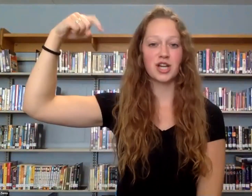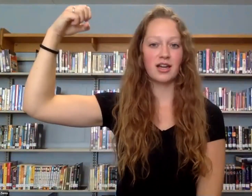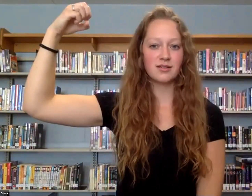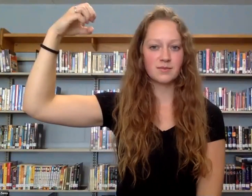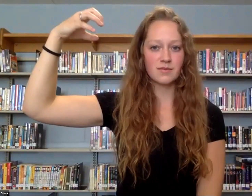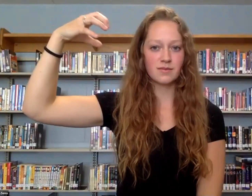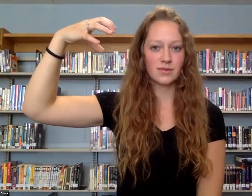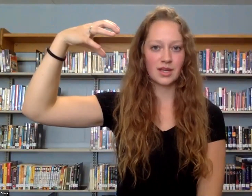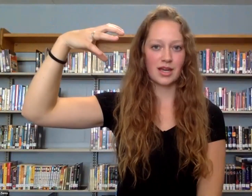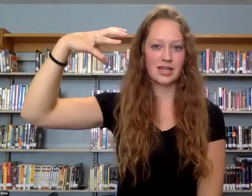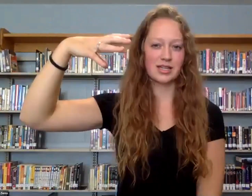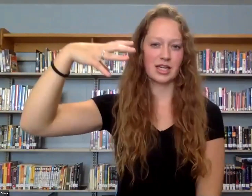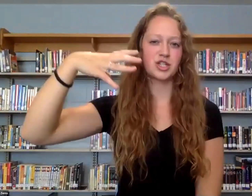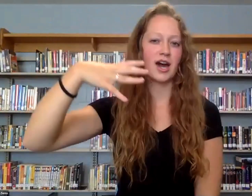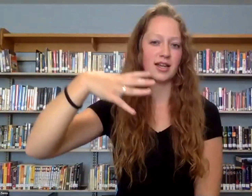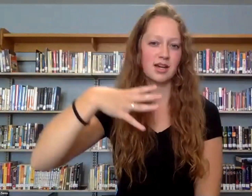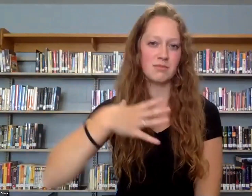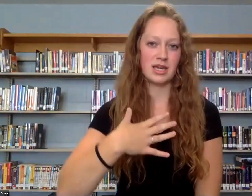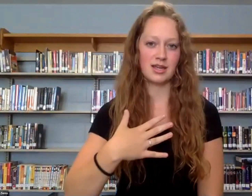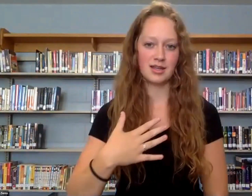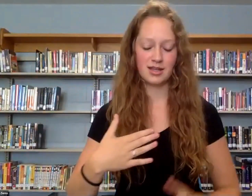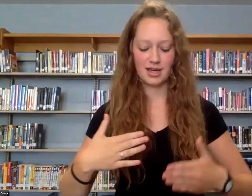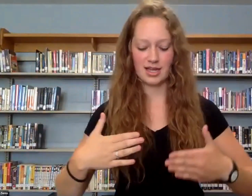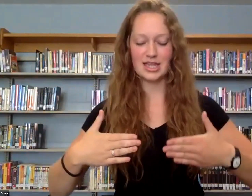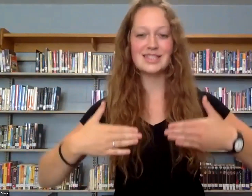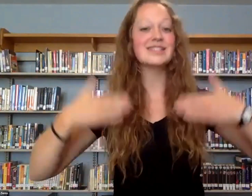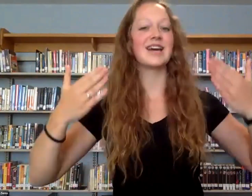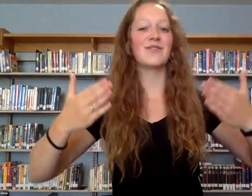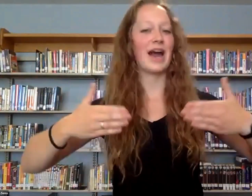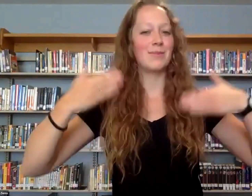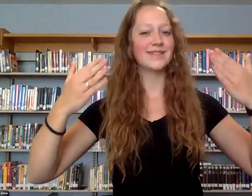sunshine. And then it like shines on me. And then this is a sign for happy.